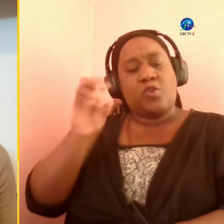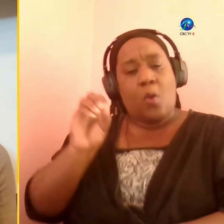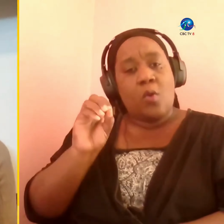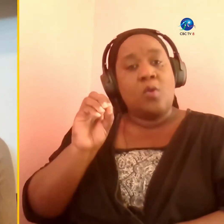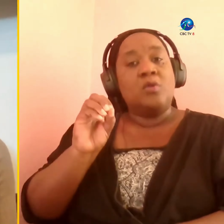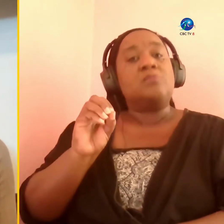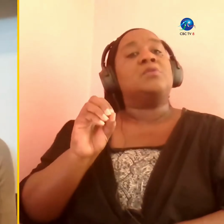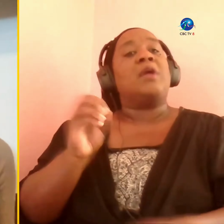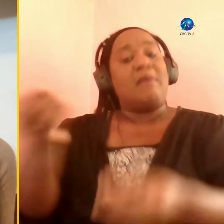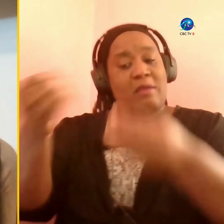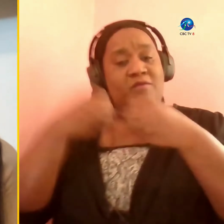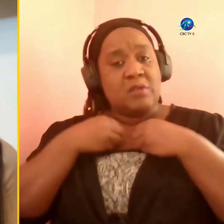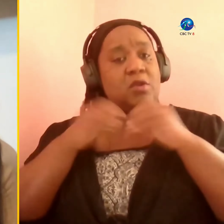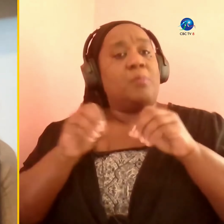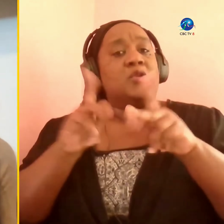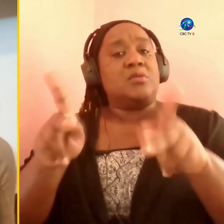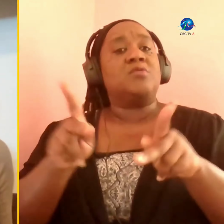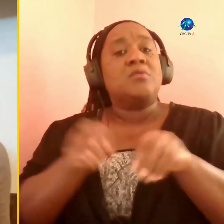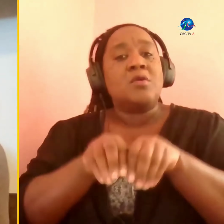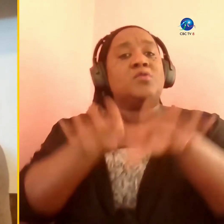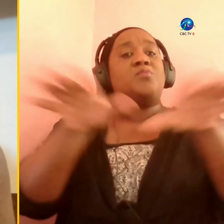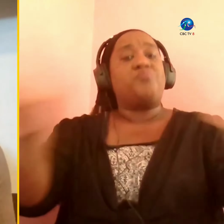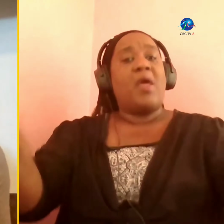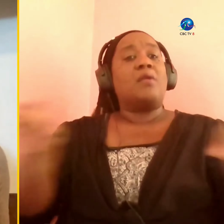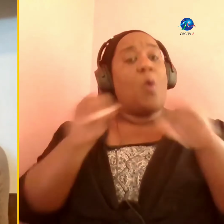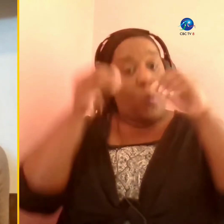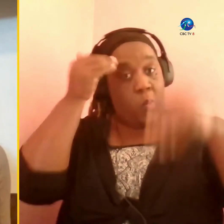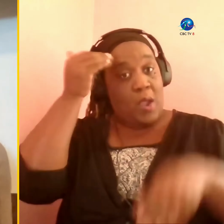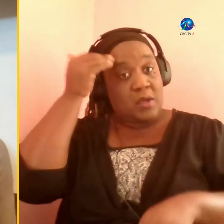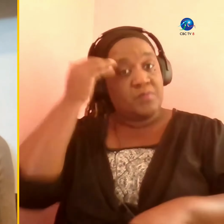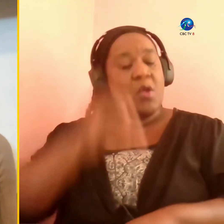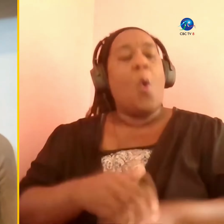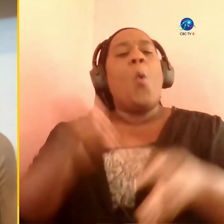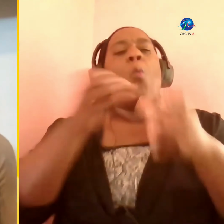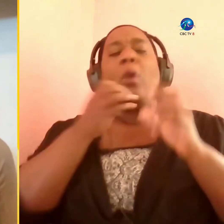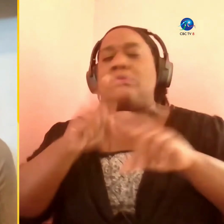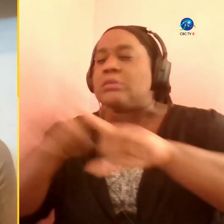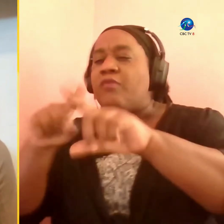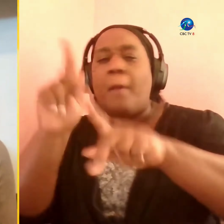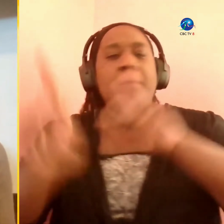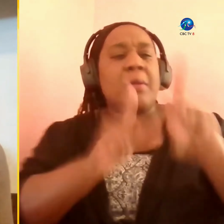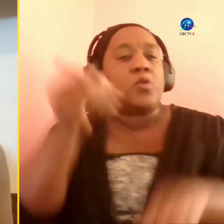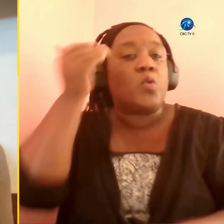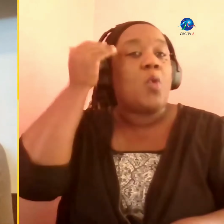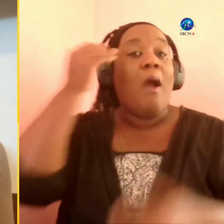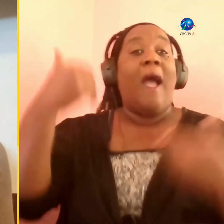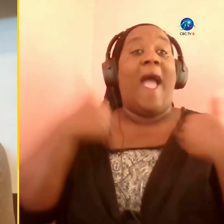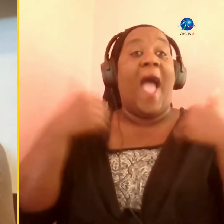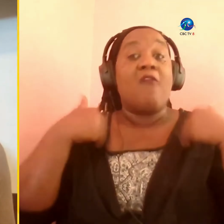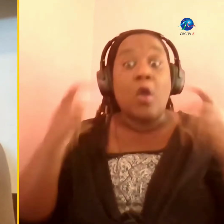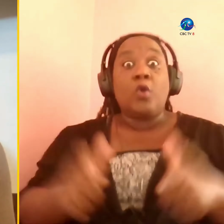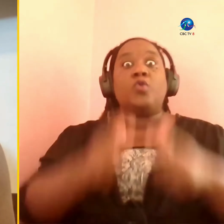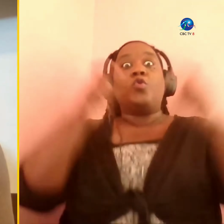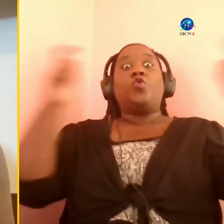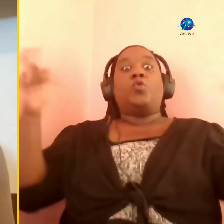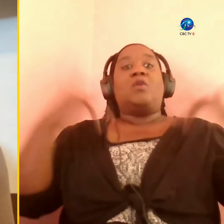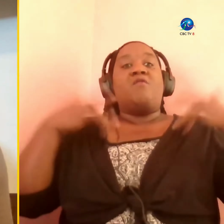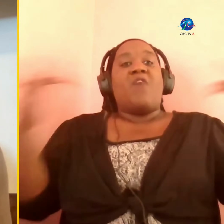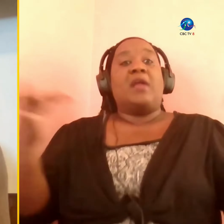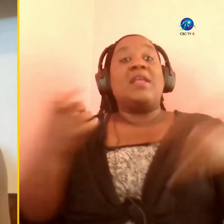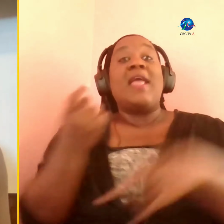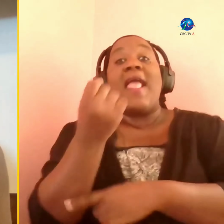persons in different sectors and industries aware. So we're having a really huge event on the 11th of March at the